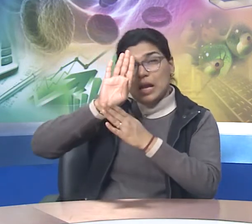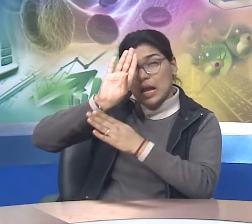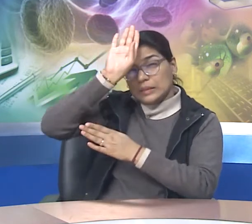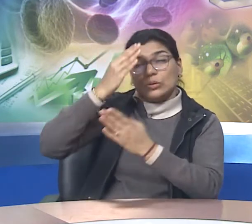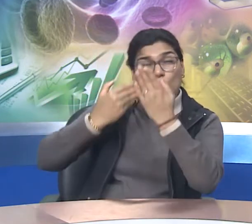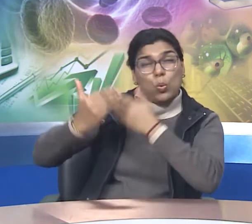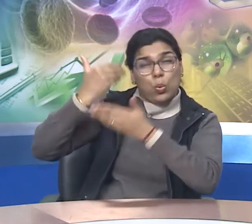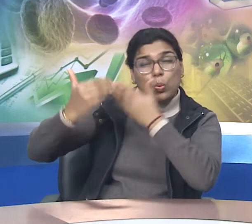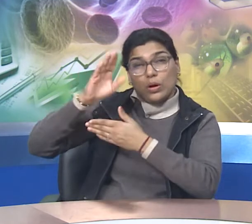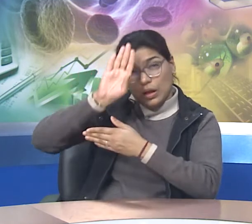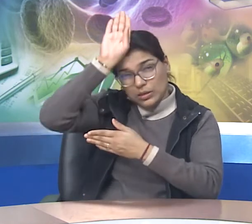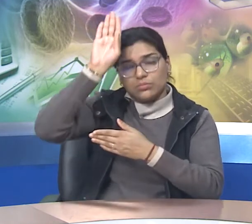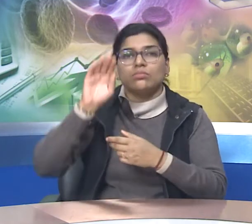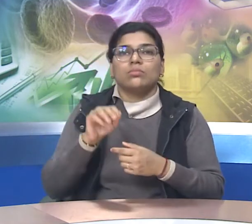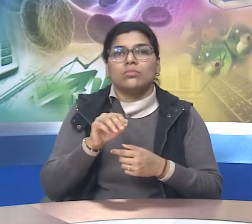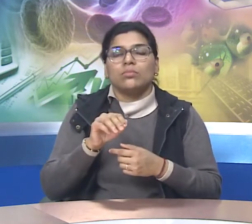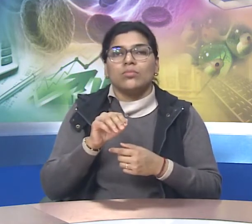Yet, in this